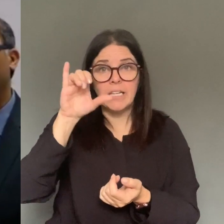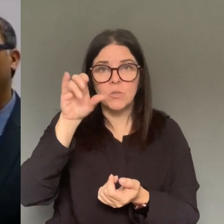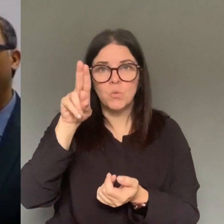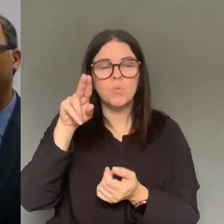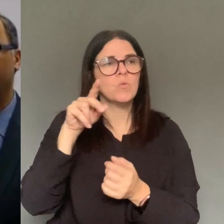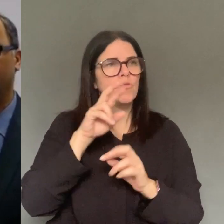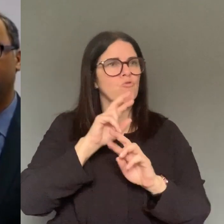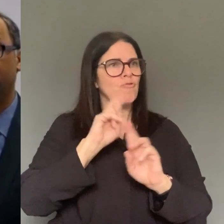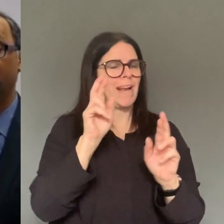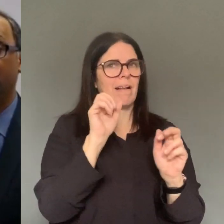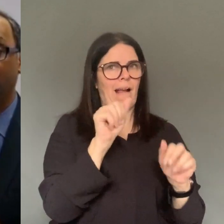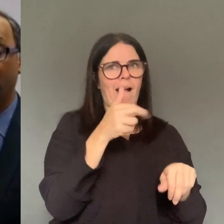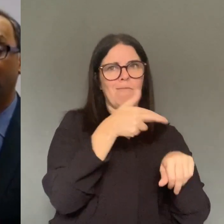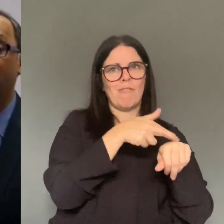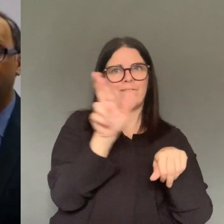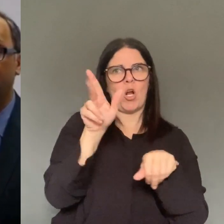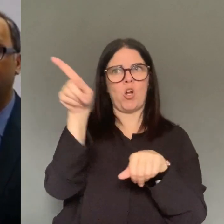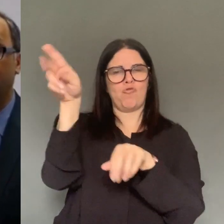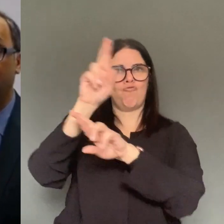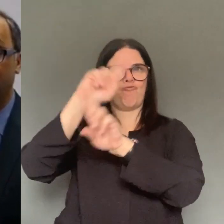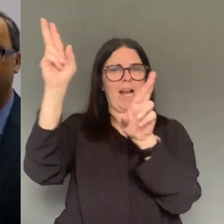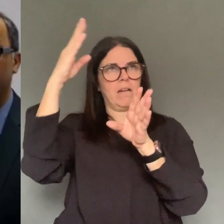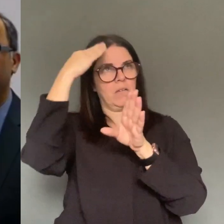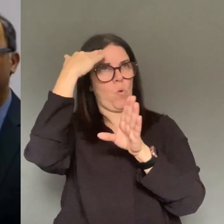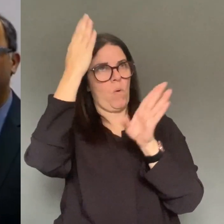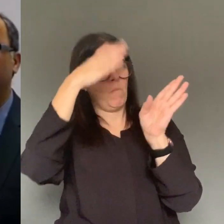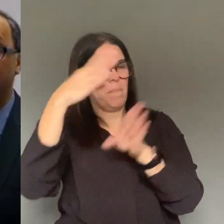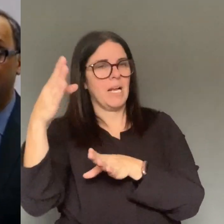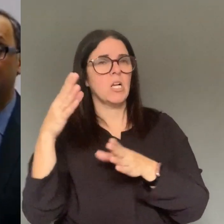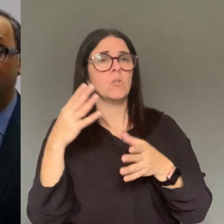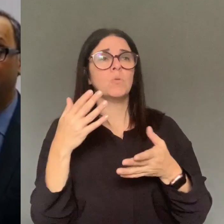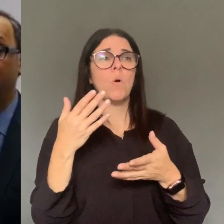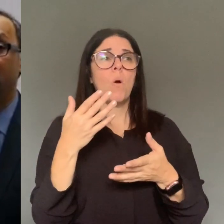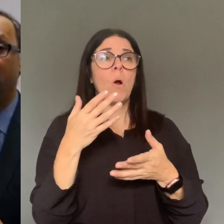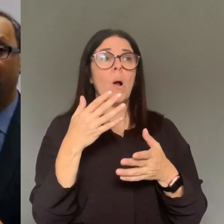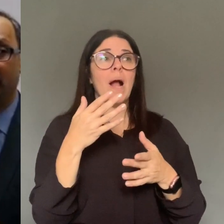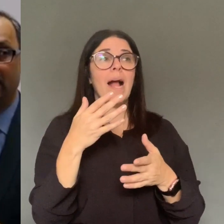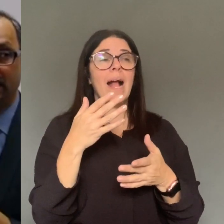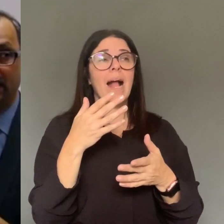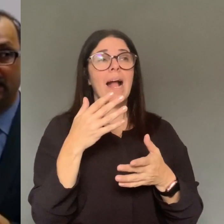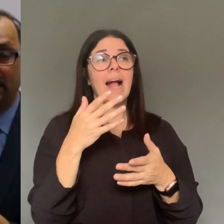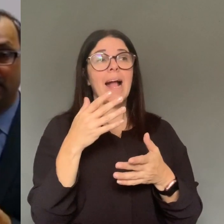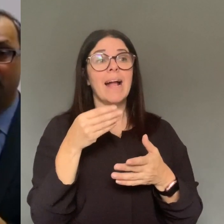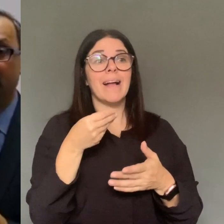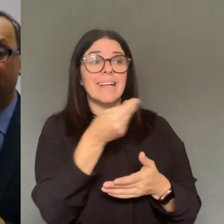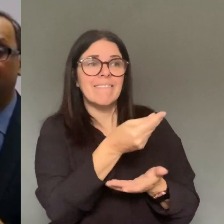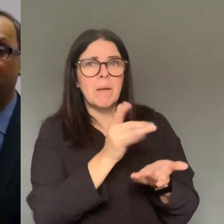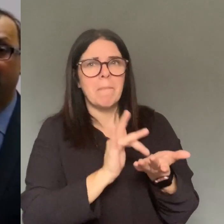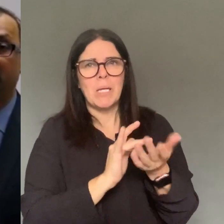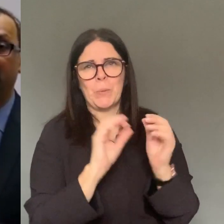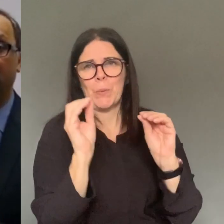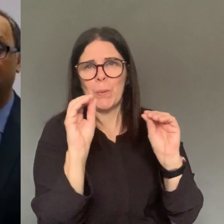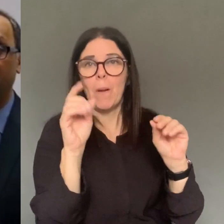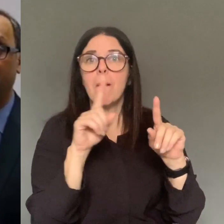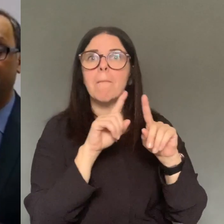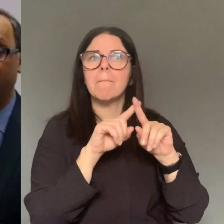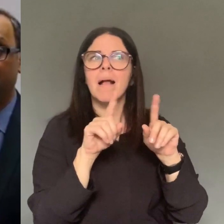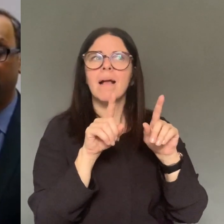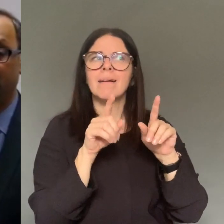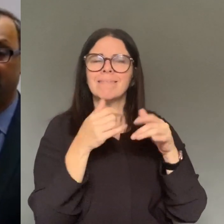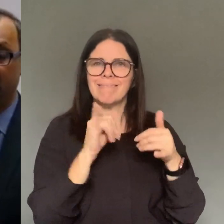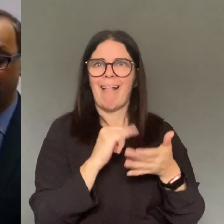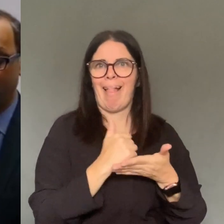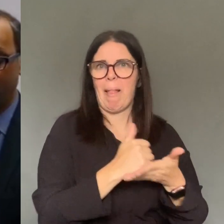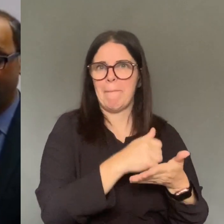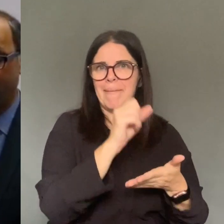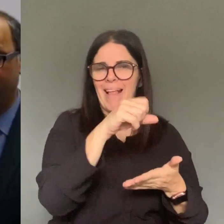immediately referred to those services. So I wouldn't say that it doesn't necessarily help. It does help, but I think it really depends on the individual